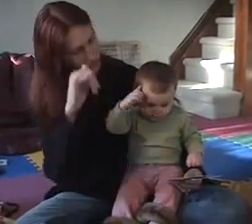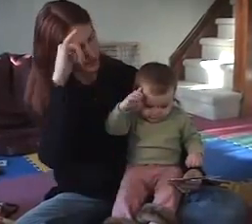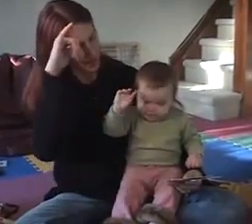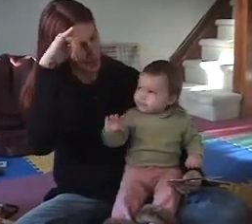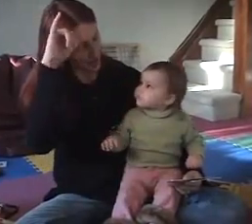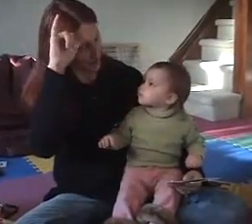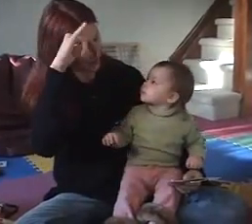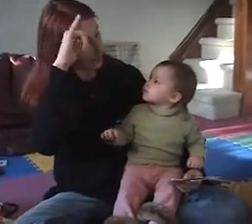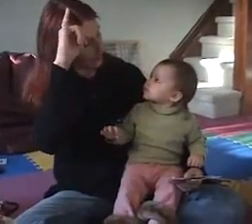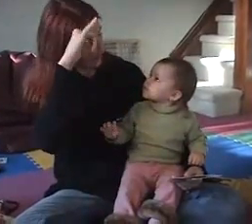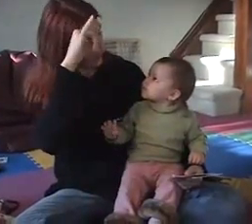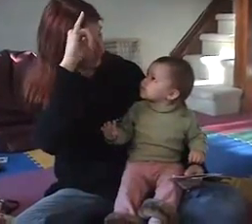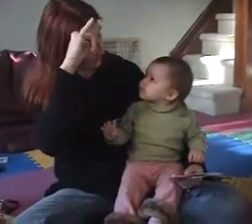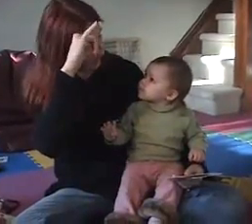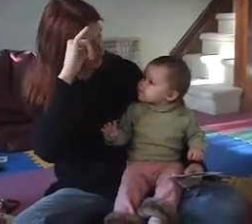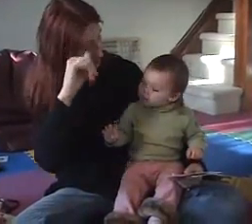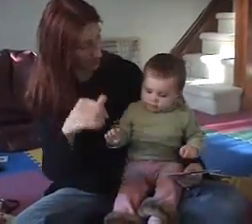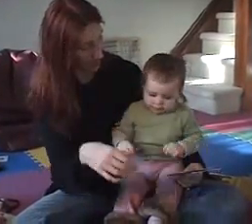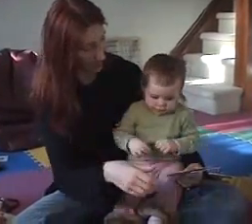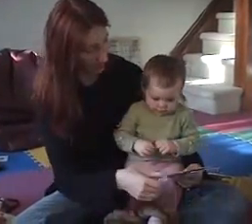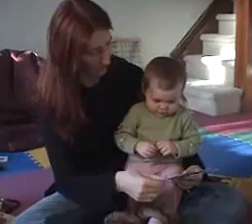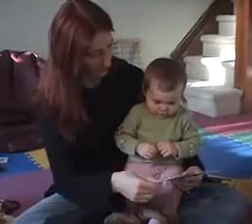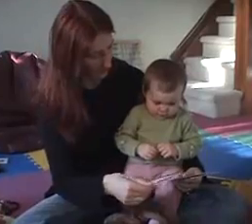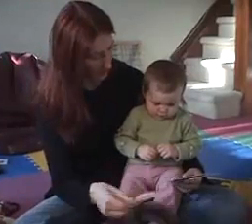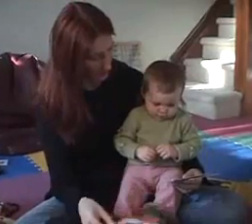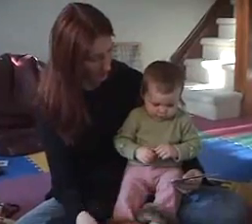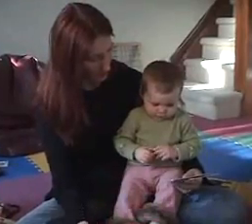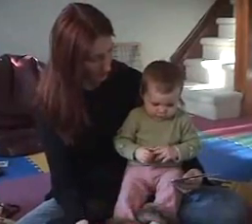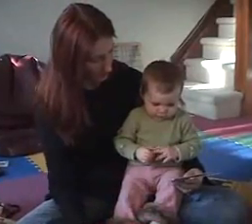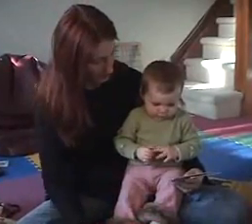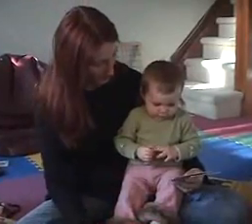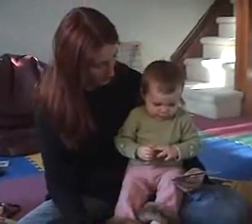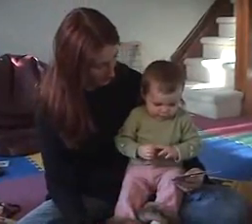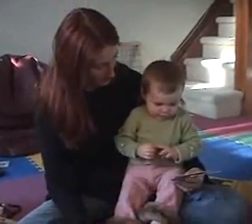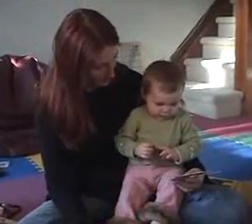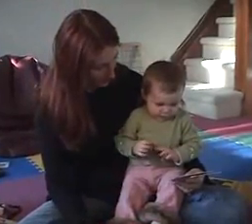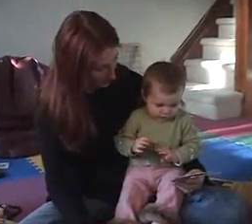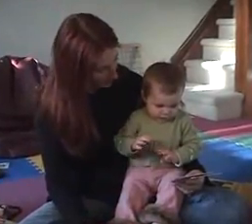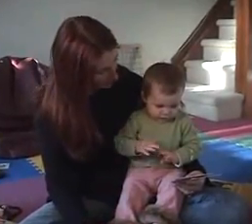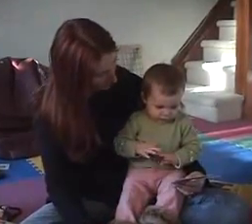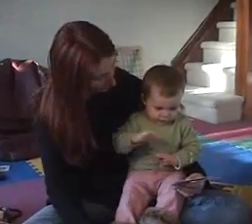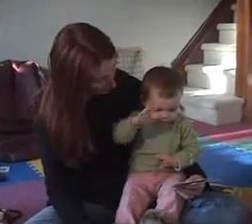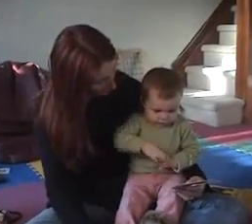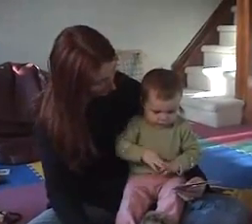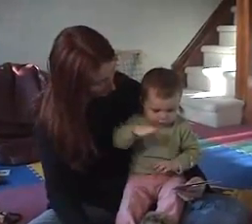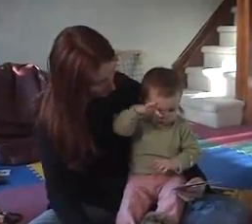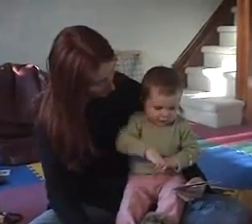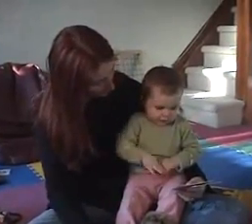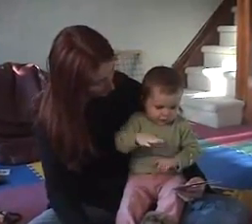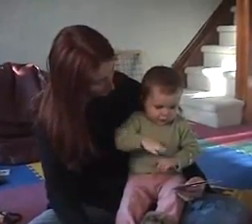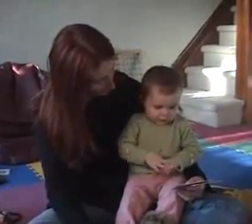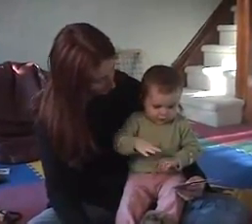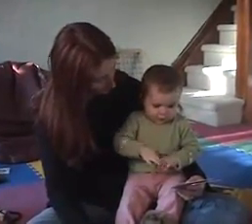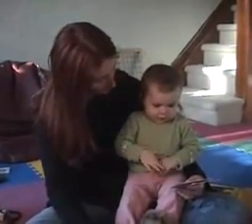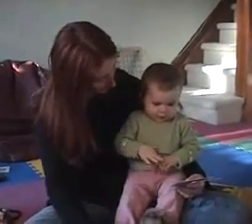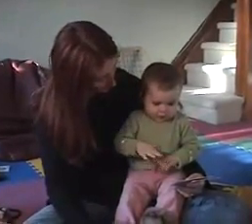a cow, that's right, cow, look at those kids, they're having fun, do you remember the sign for fun?